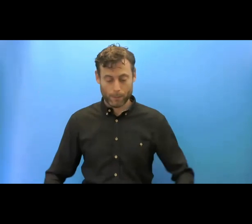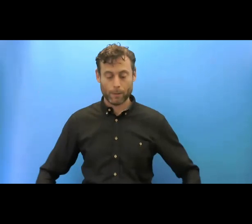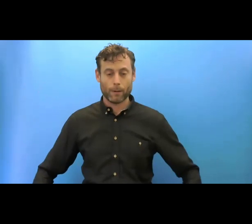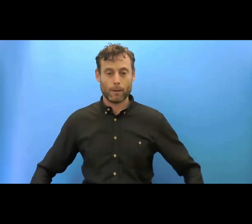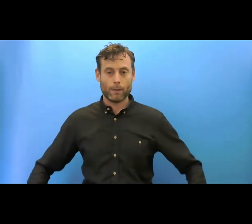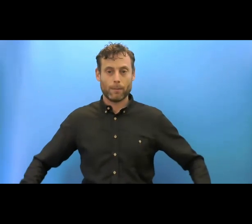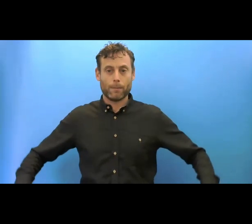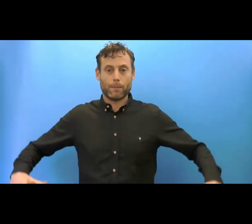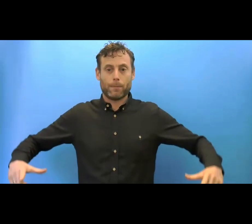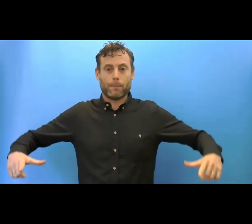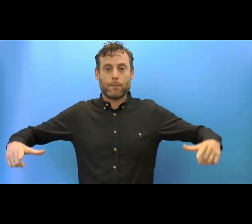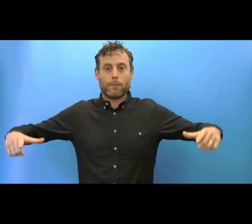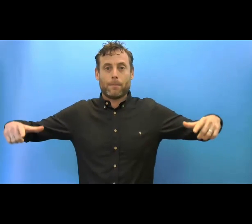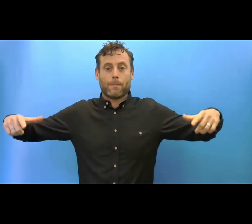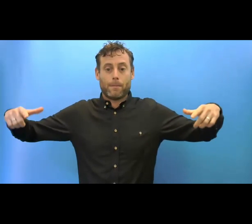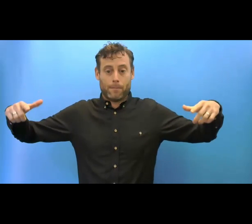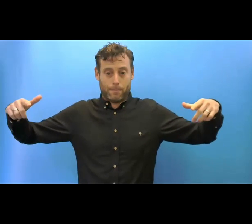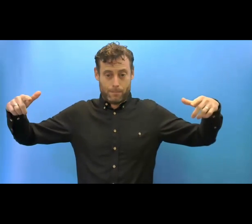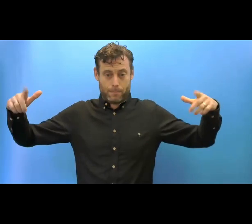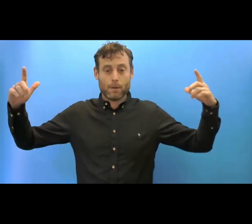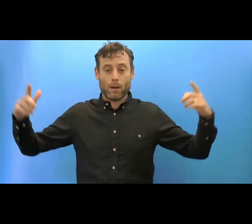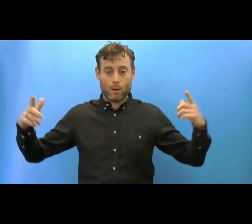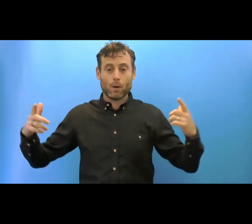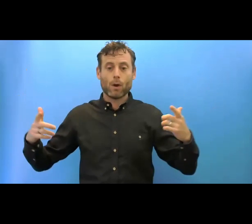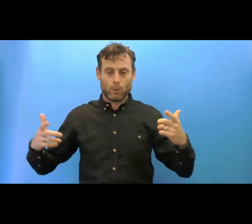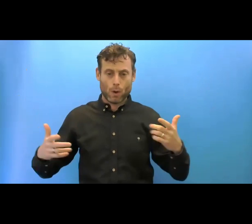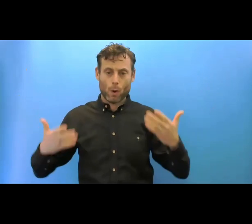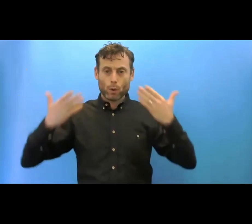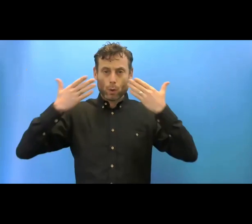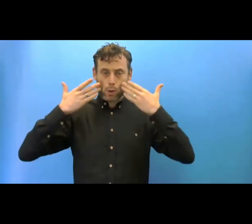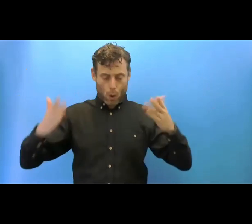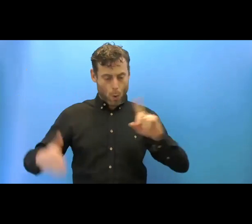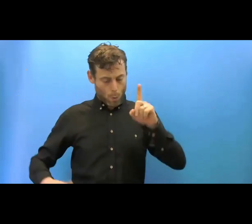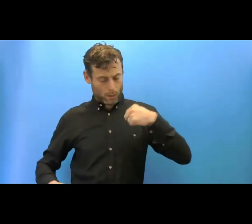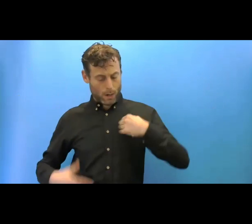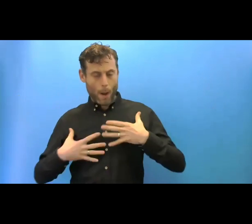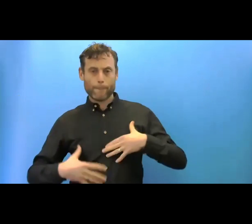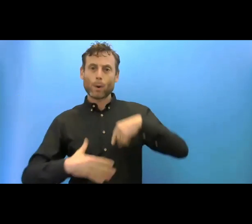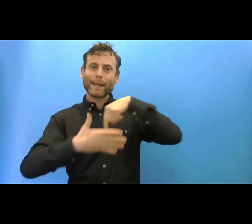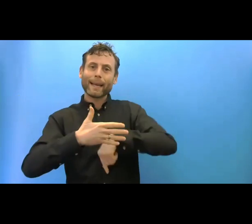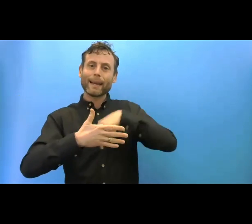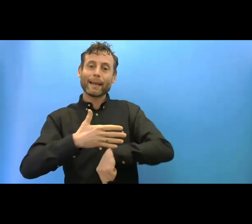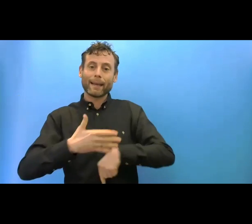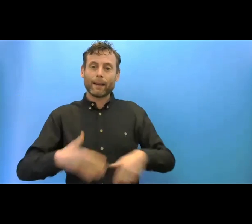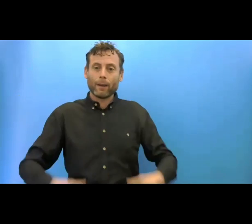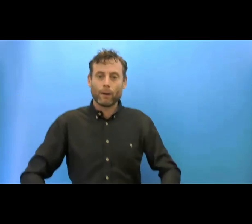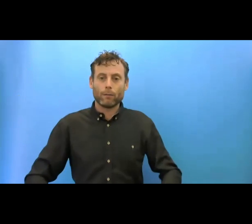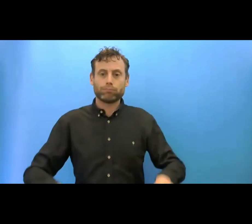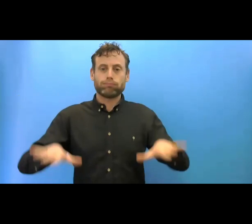skirt rises up and starts to sort of unveil the lower half of my body and cover my